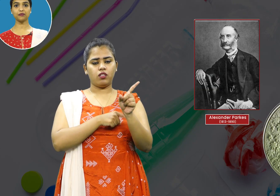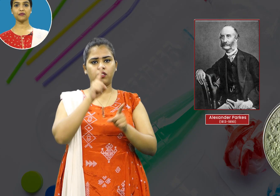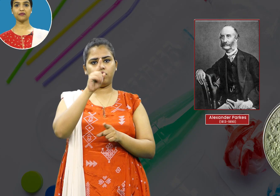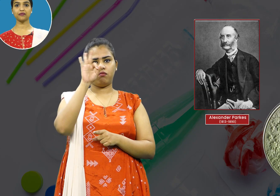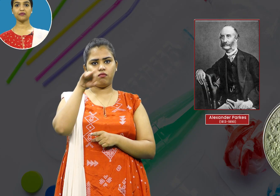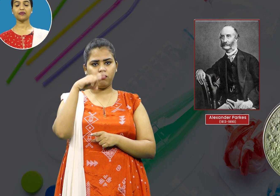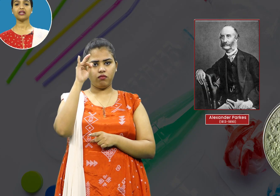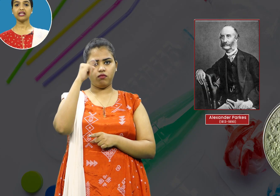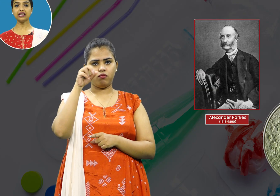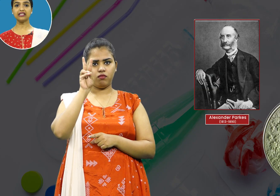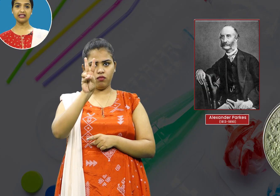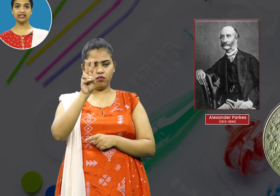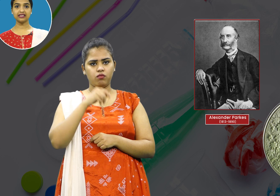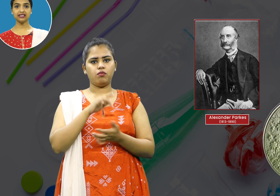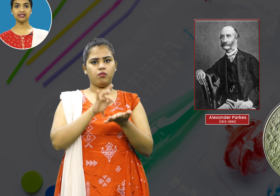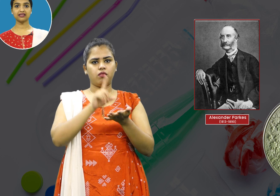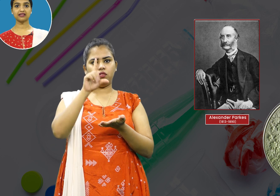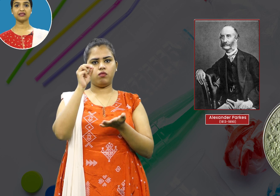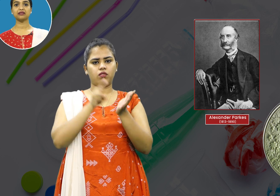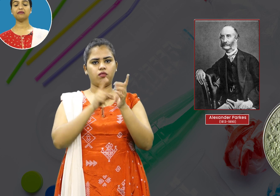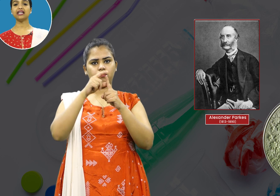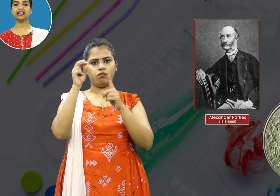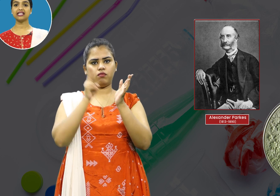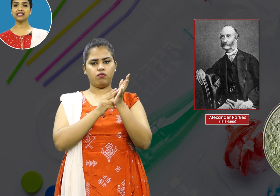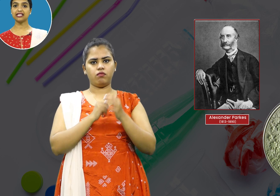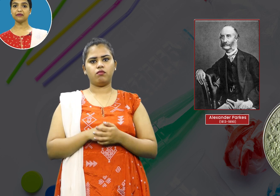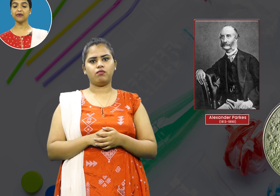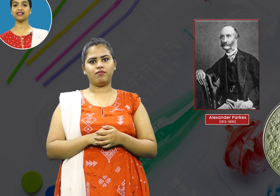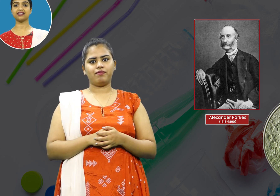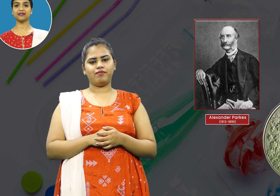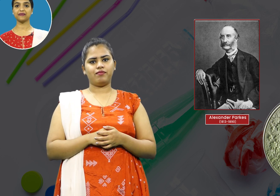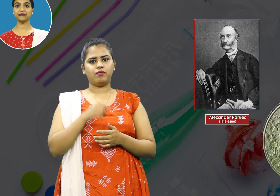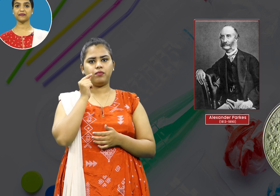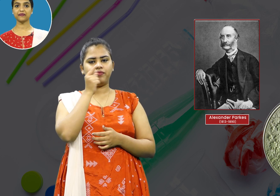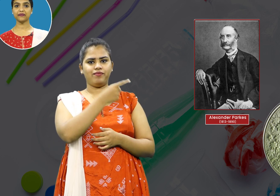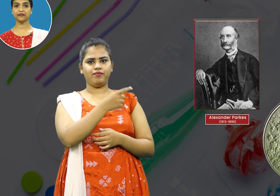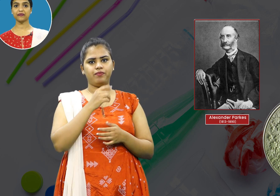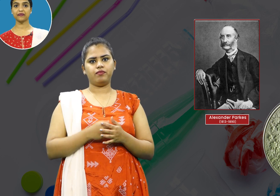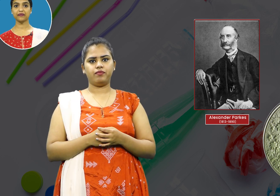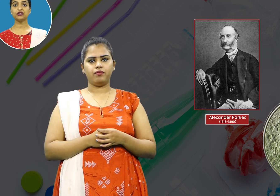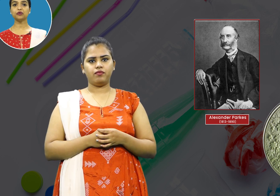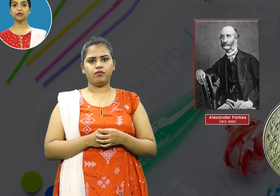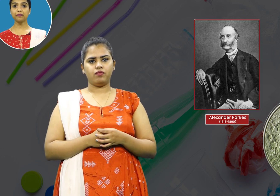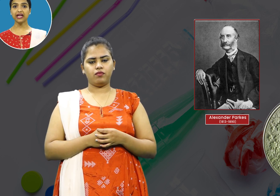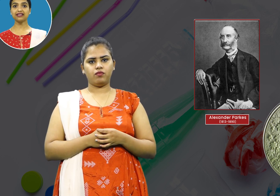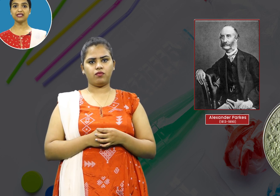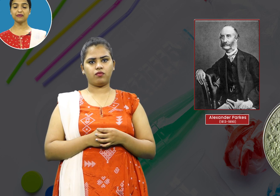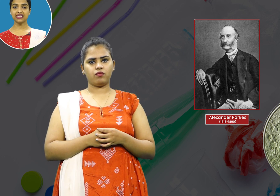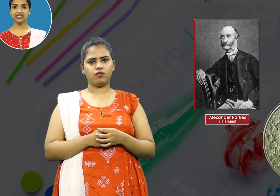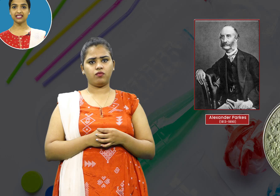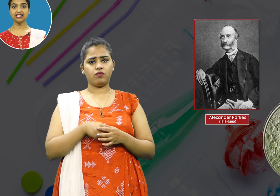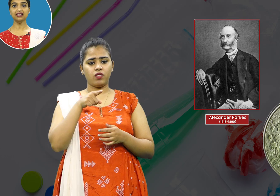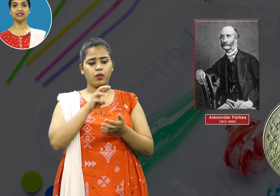1862 in London by Alexander Parks. To prepare